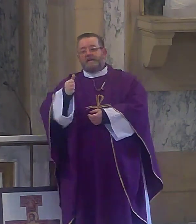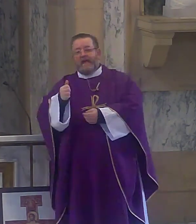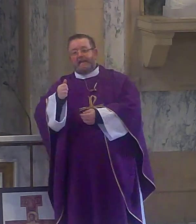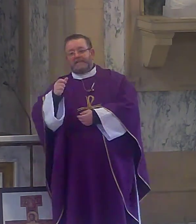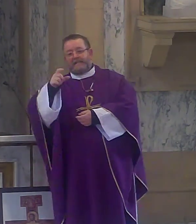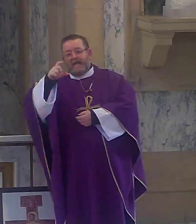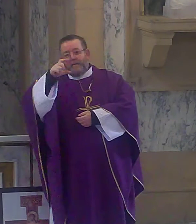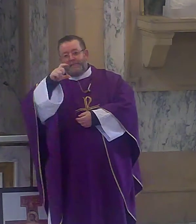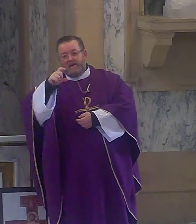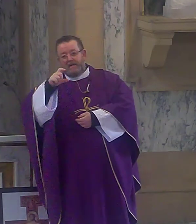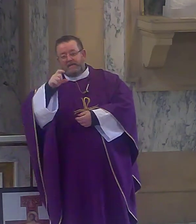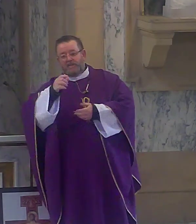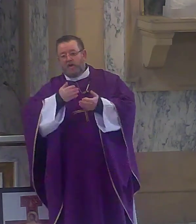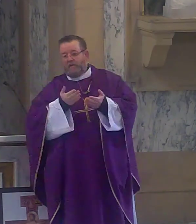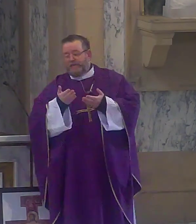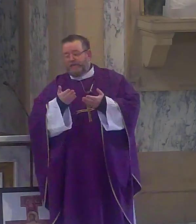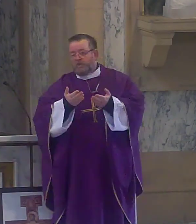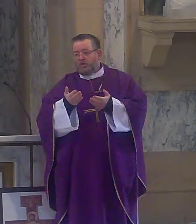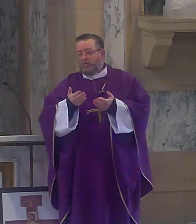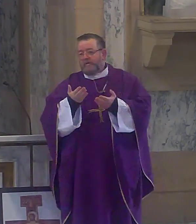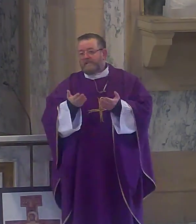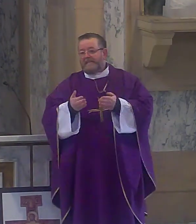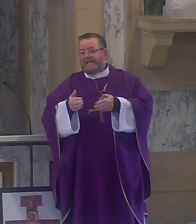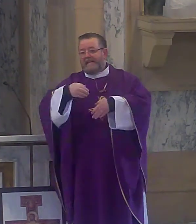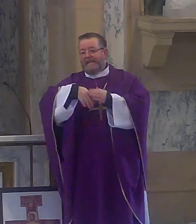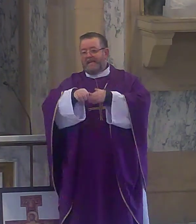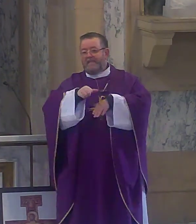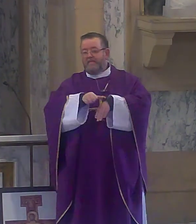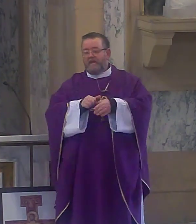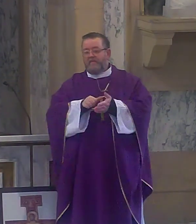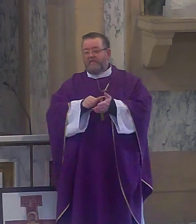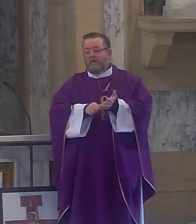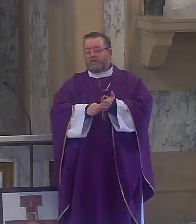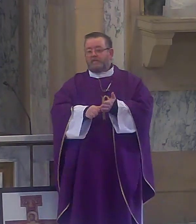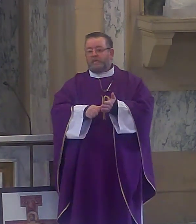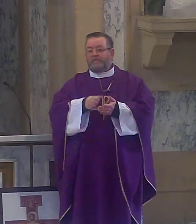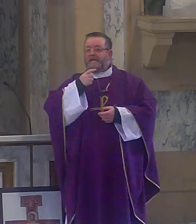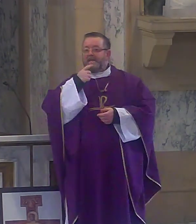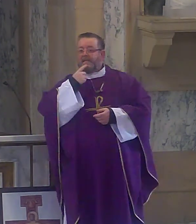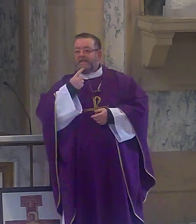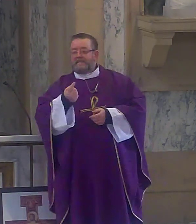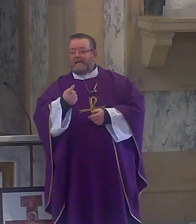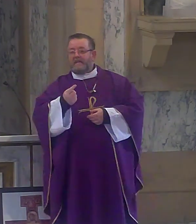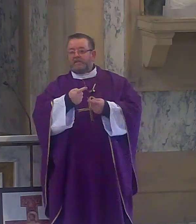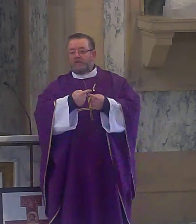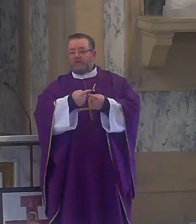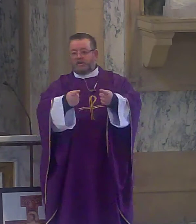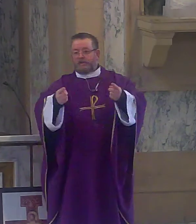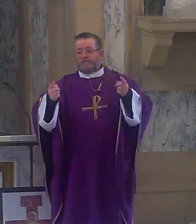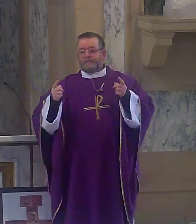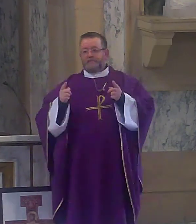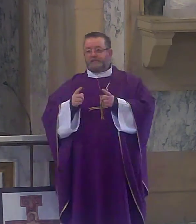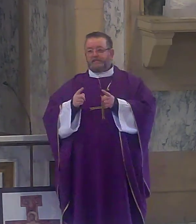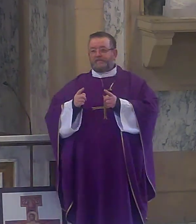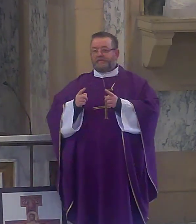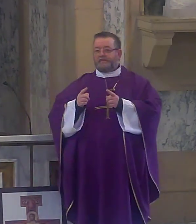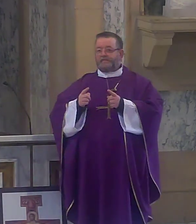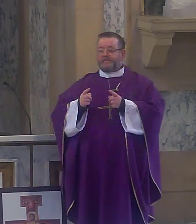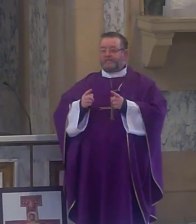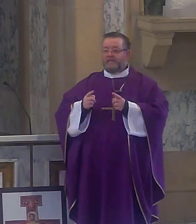the next part of the story today in the gospel tells us